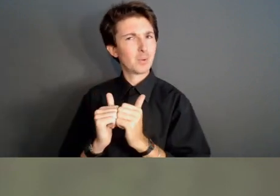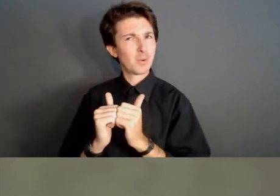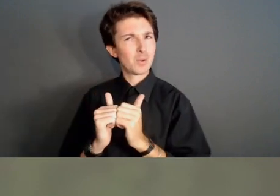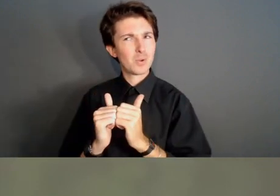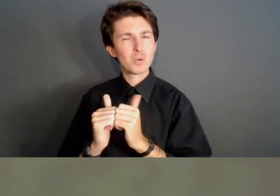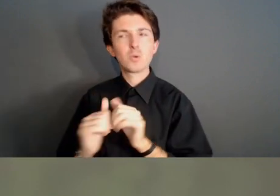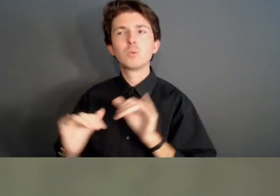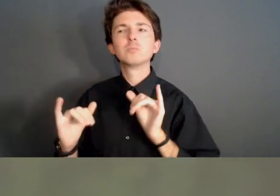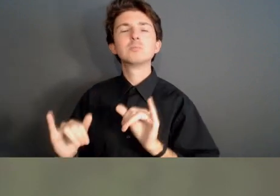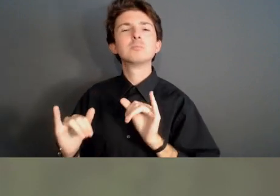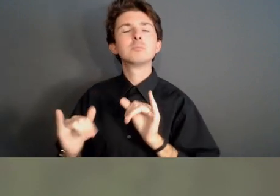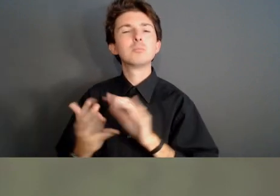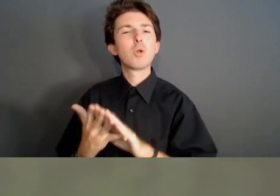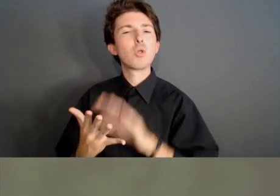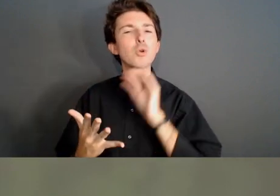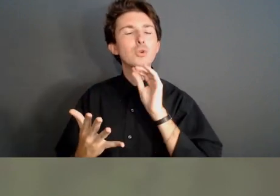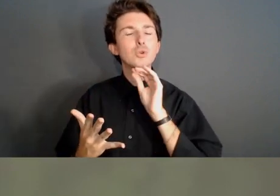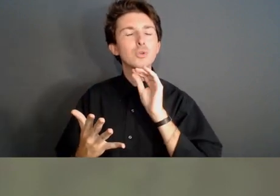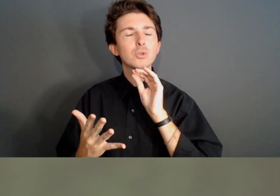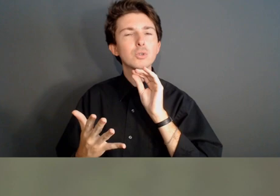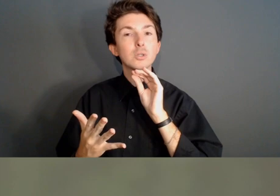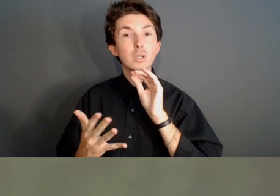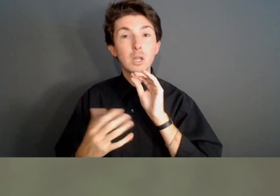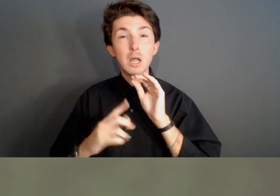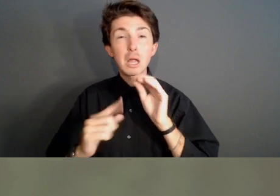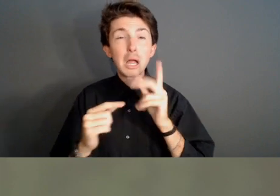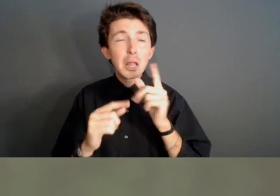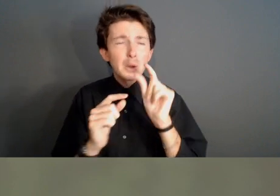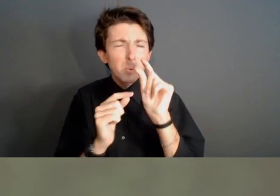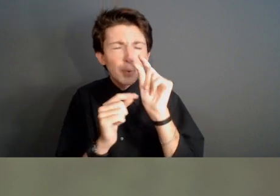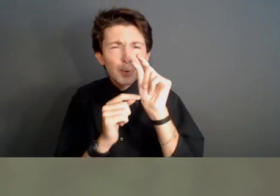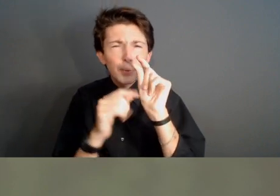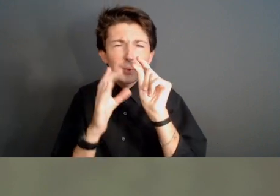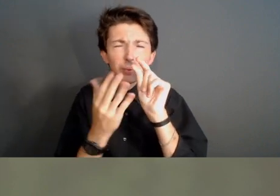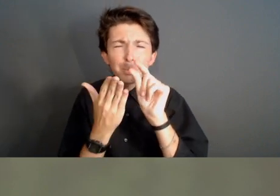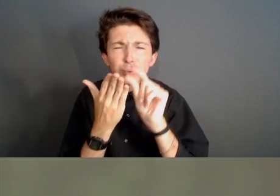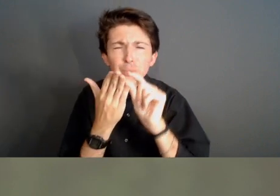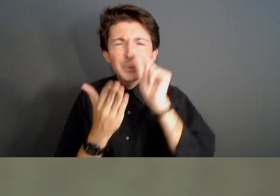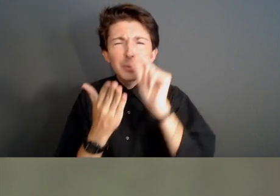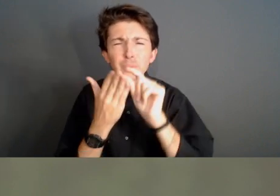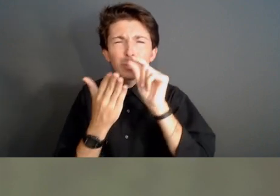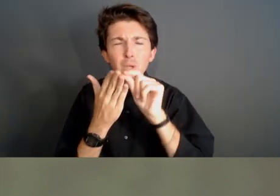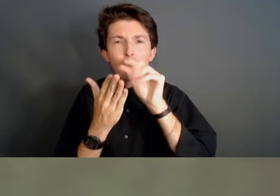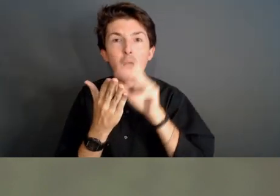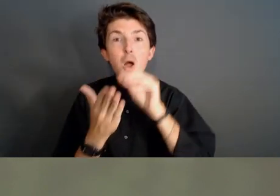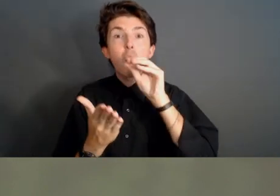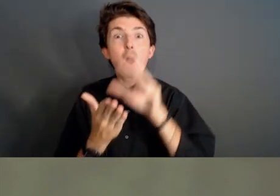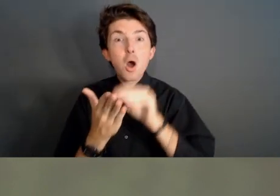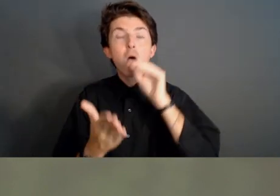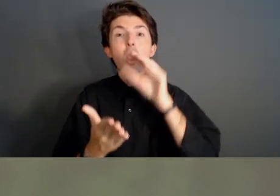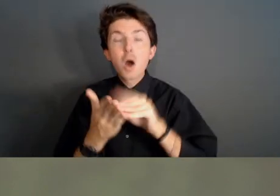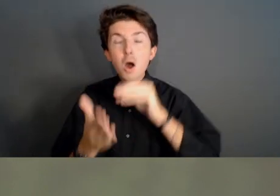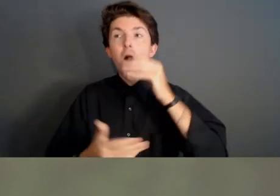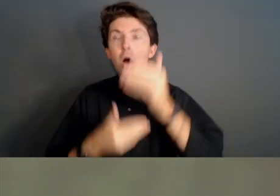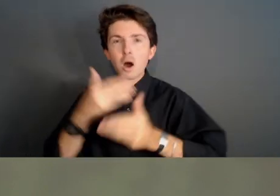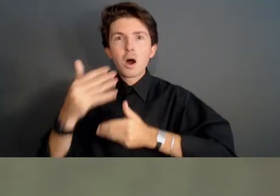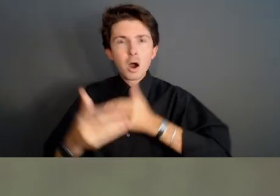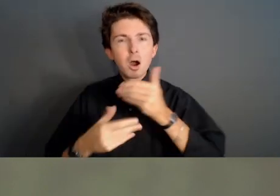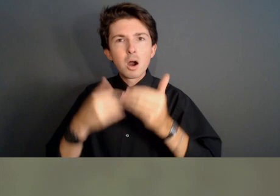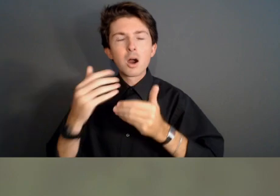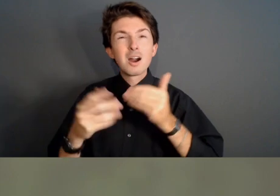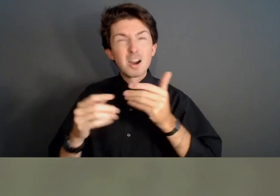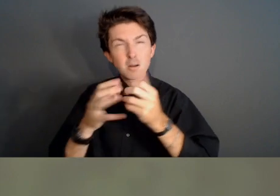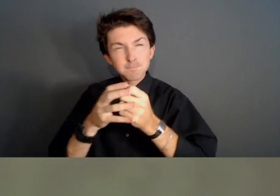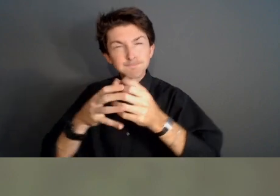works and to knowledge from a very minute point of view and how I can